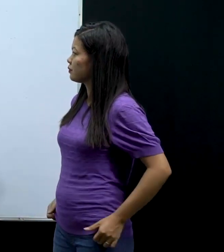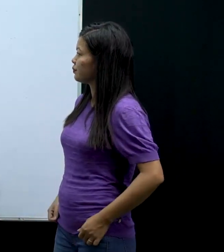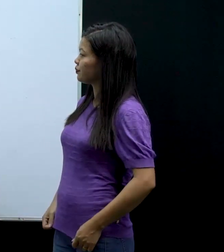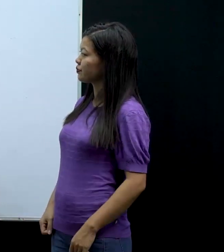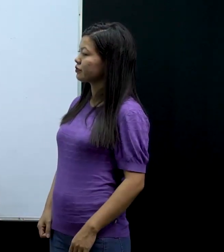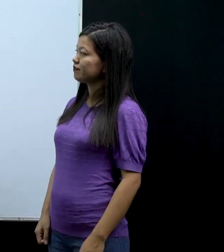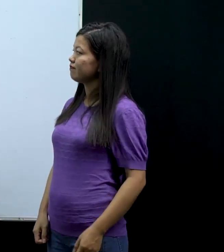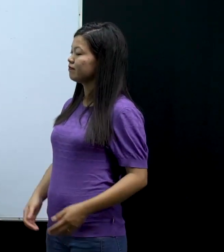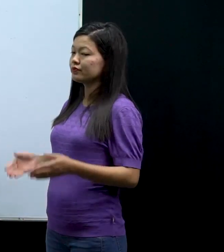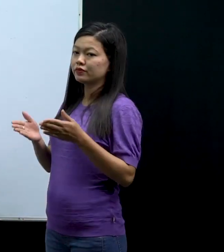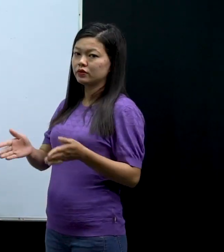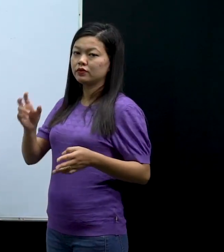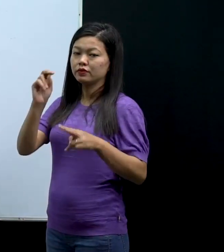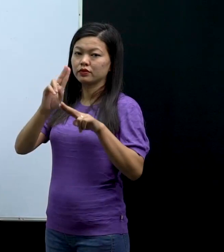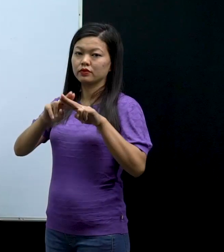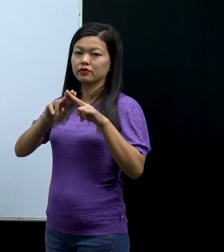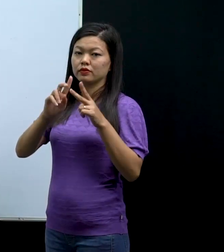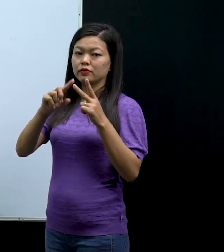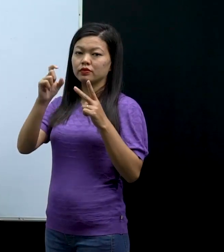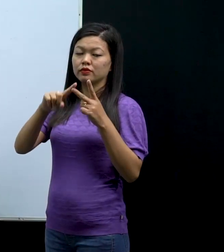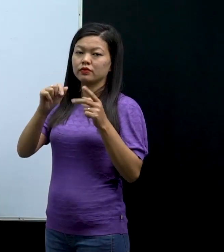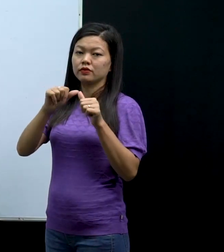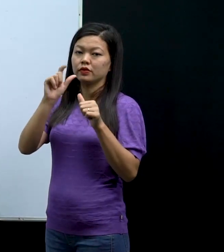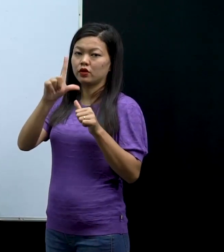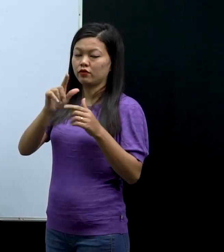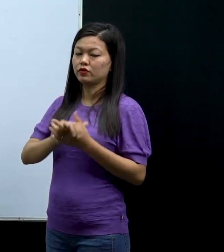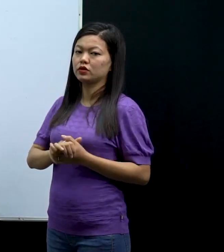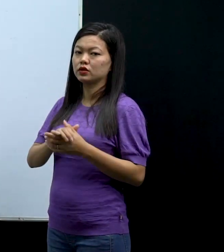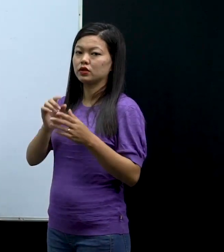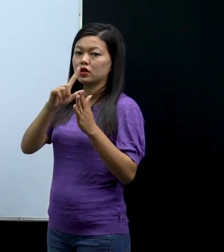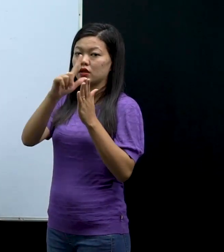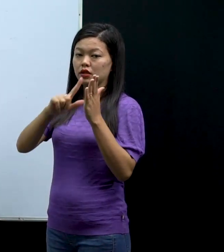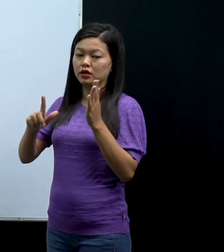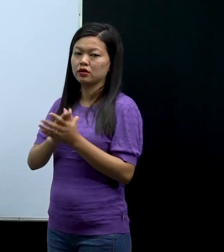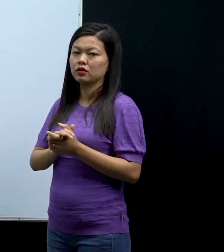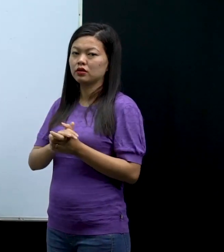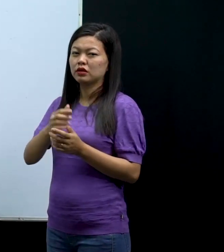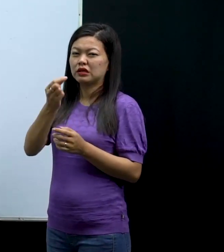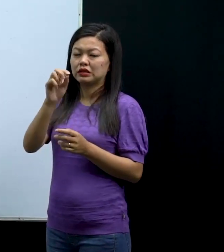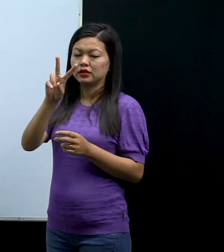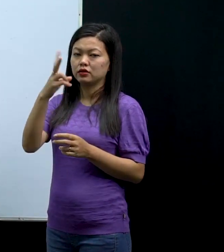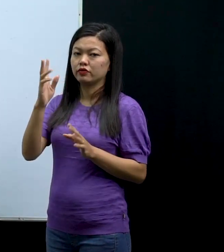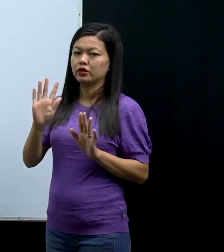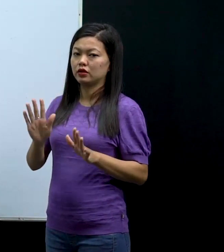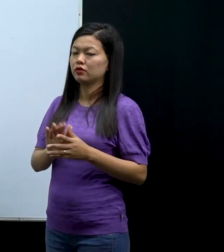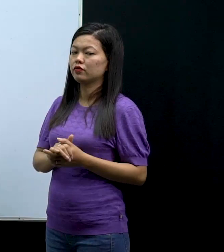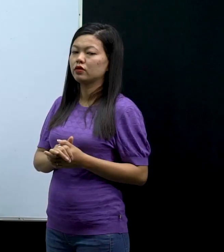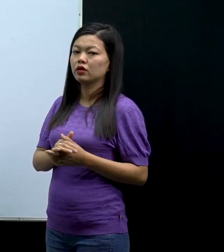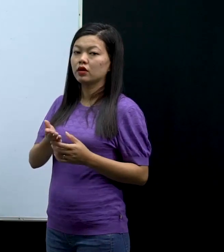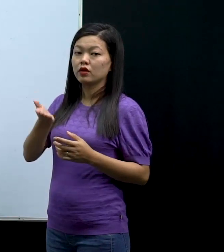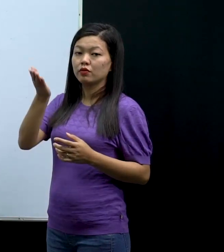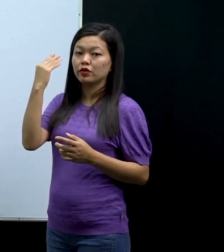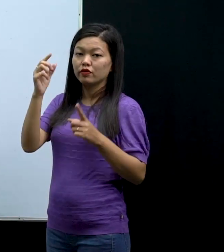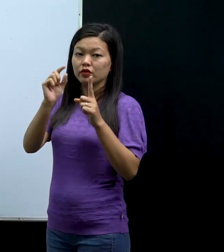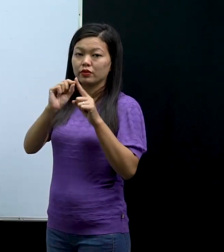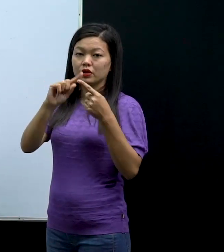Okay, so in an official formal invitation, it will slightly differ from the personal invitation because as official,